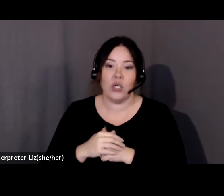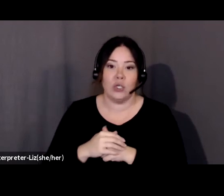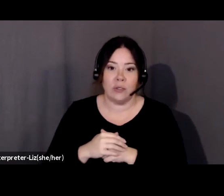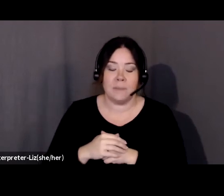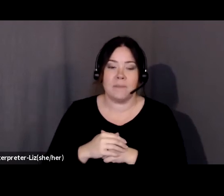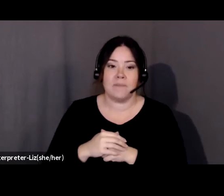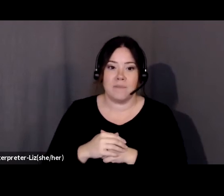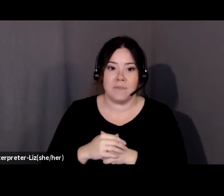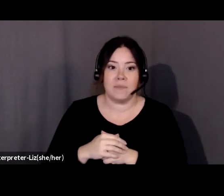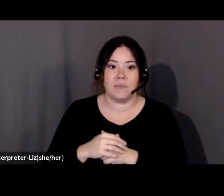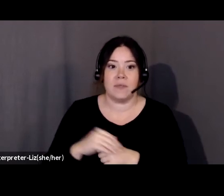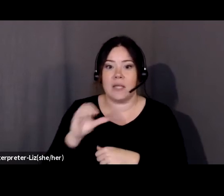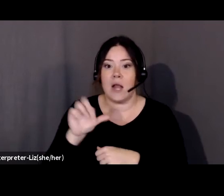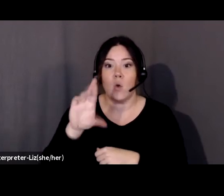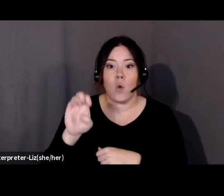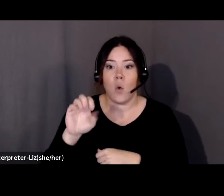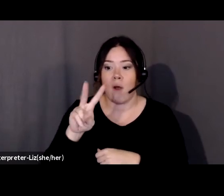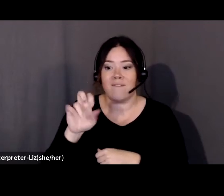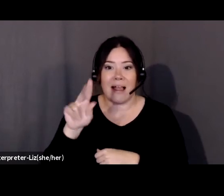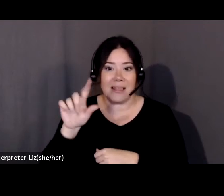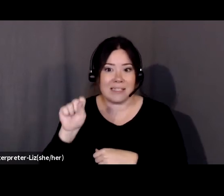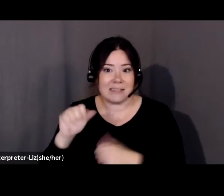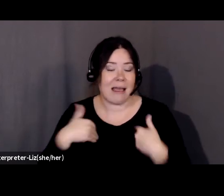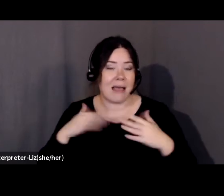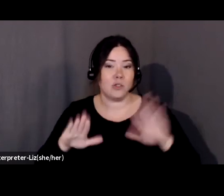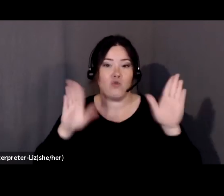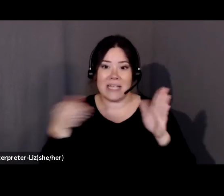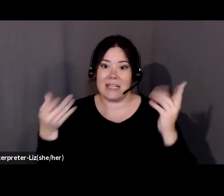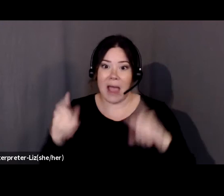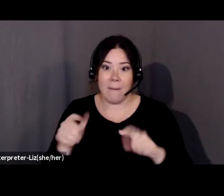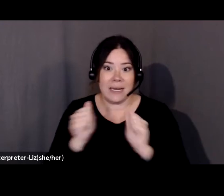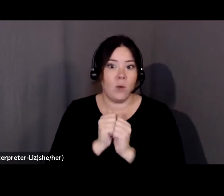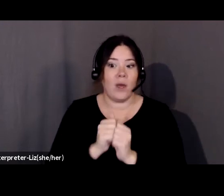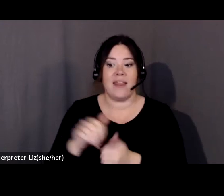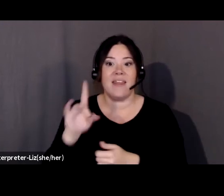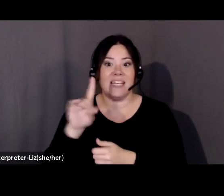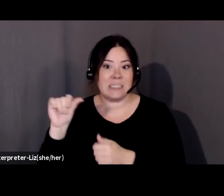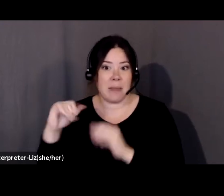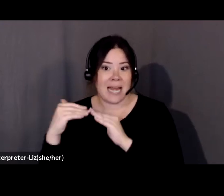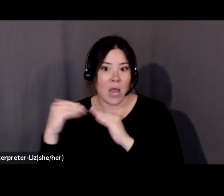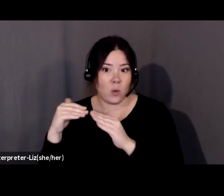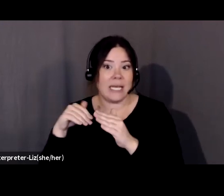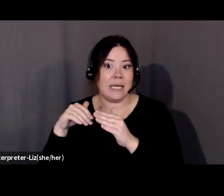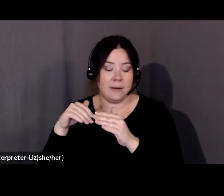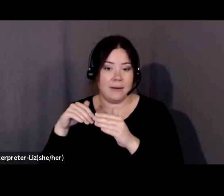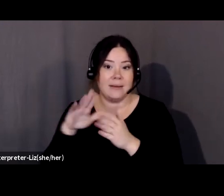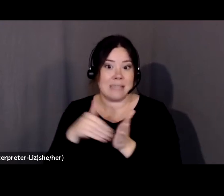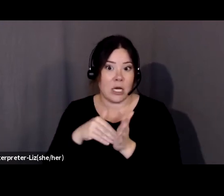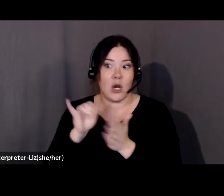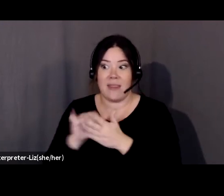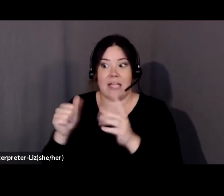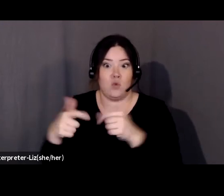And Corvallis has some great stuff happening with the Disability Equity Center that's growing, and that's super